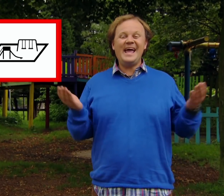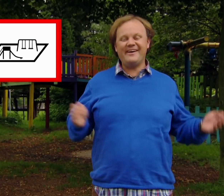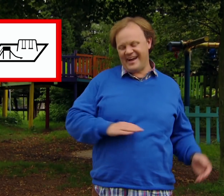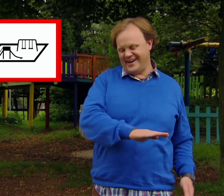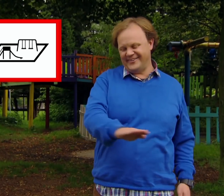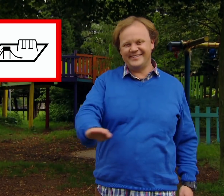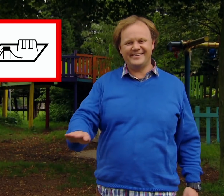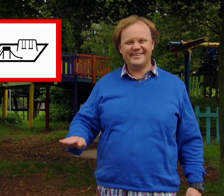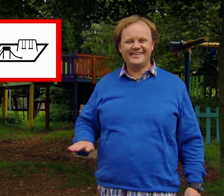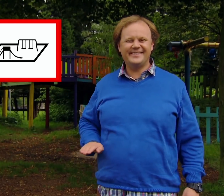playground.